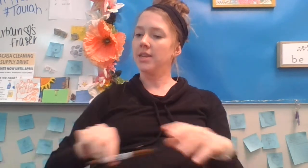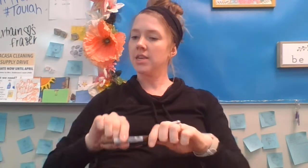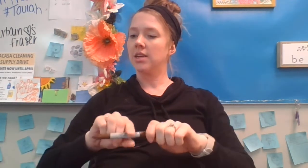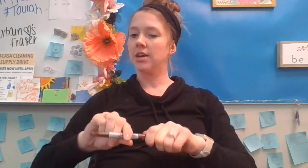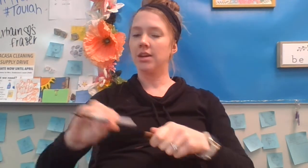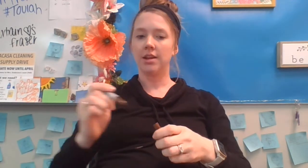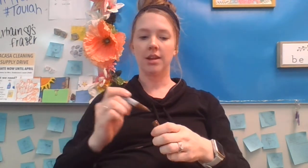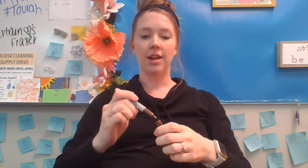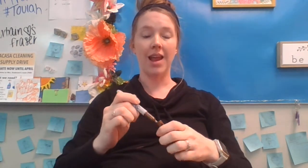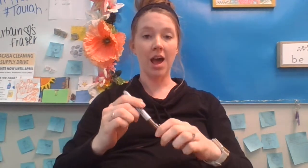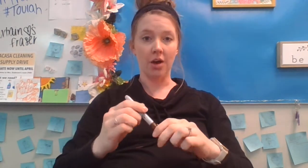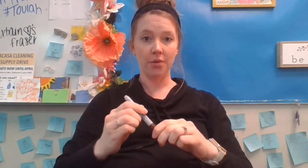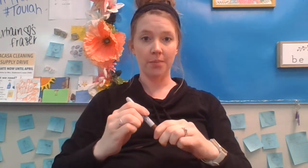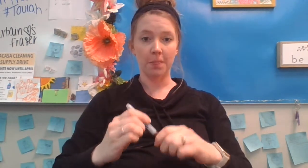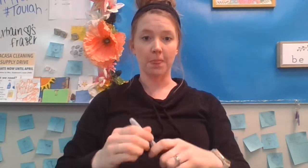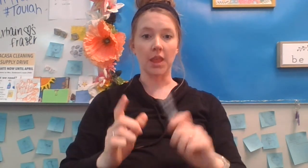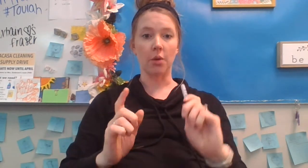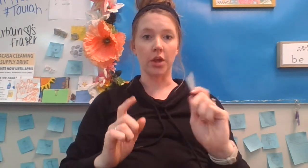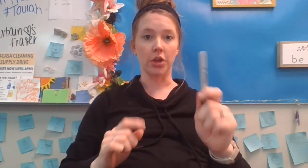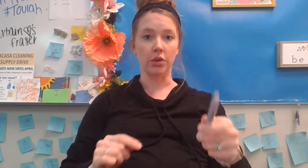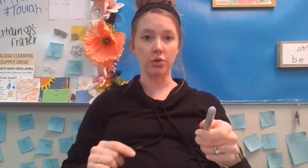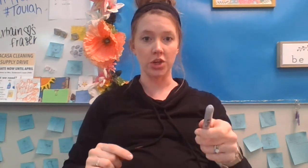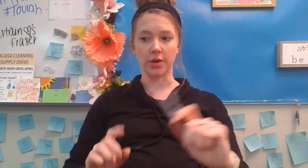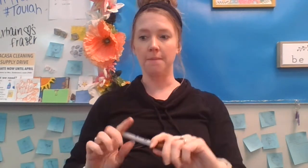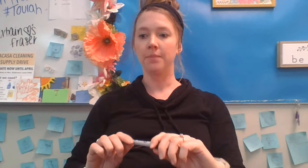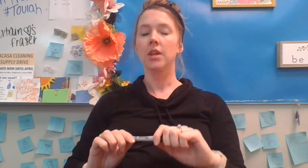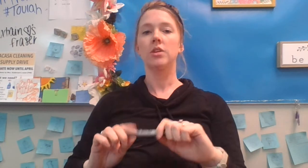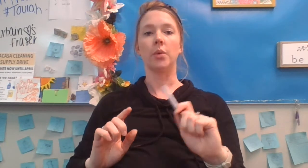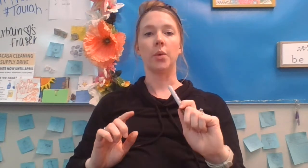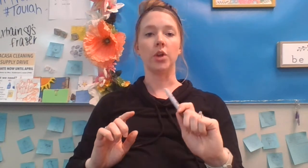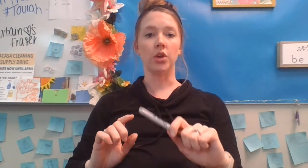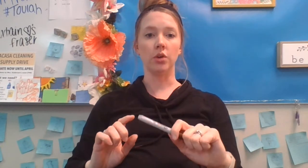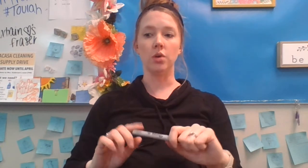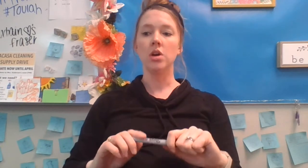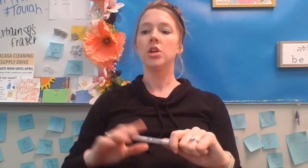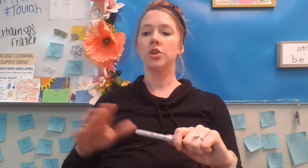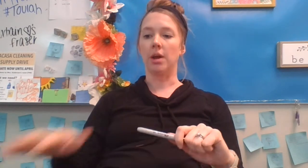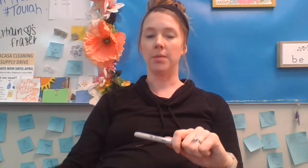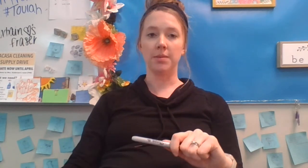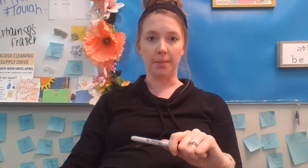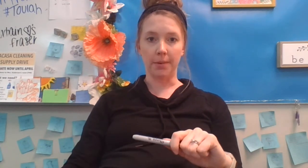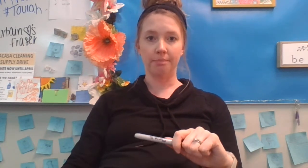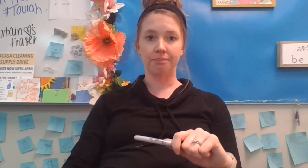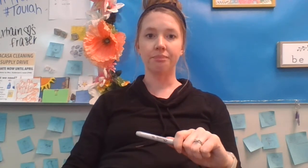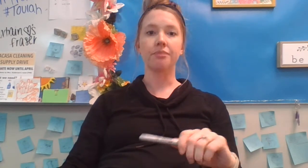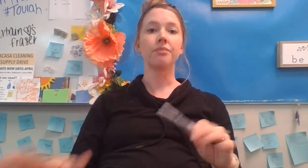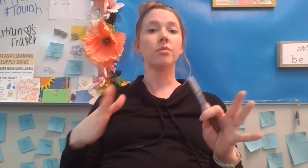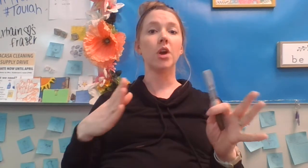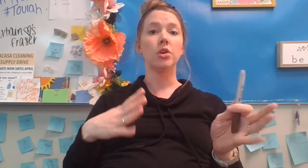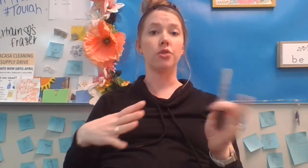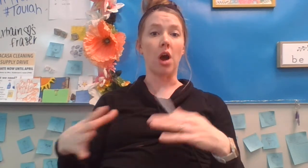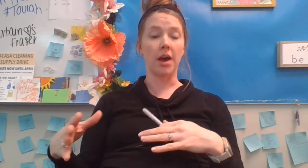And now I want you to do it. So I want you to grab a piece of paper, draw out a